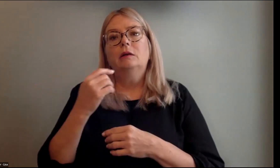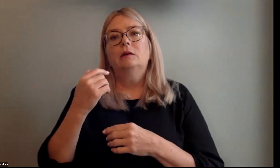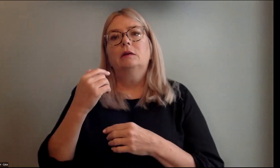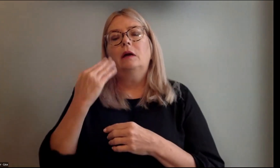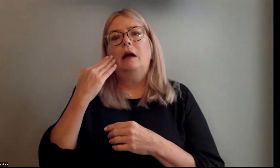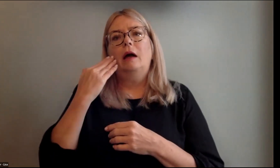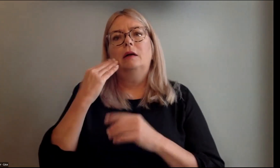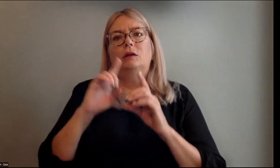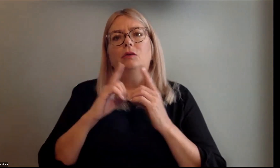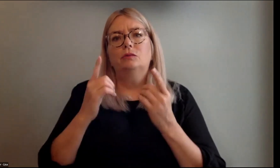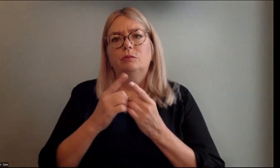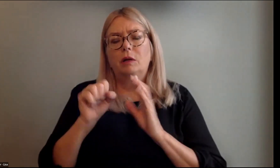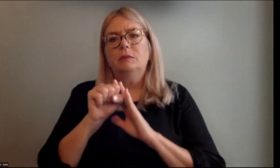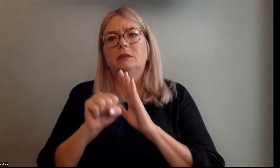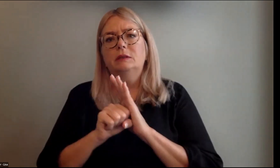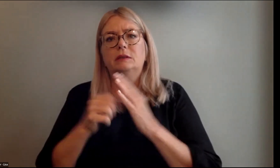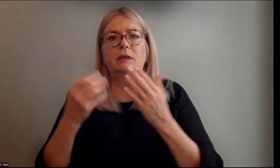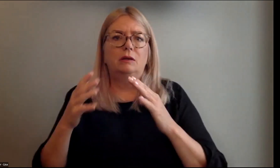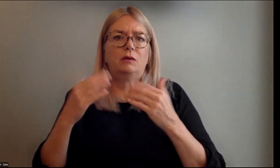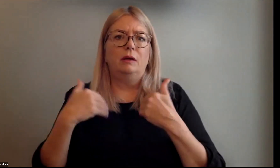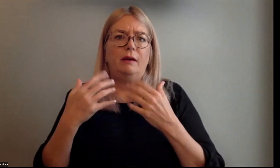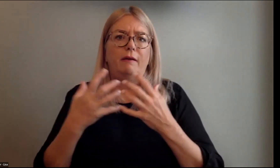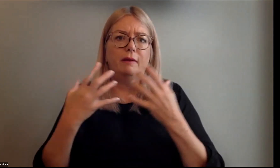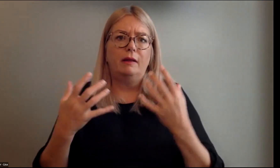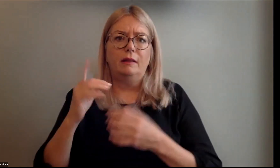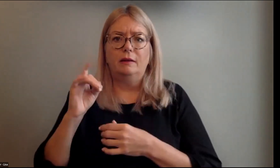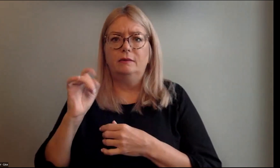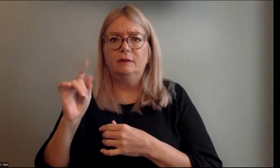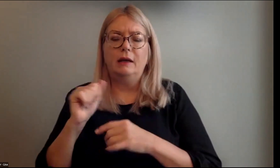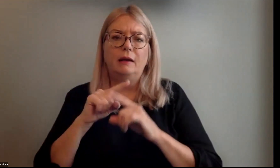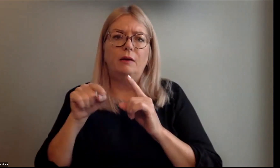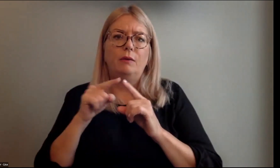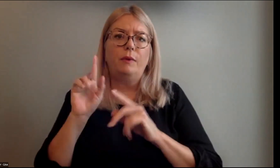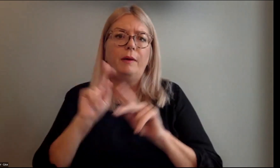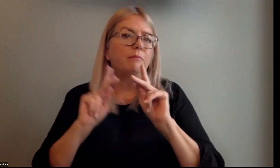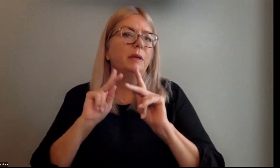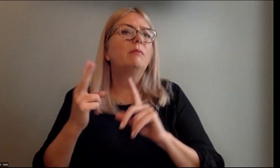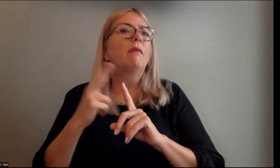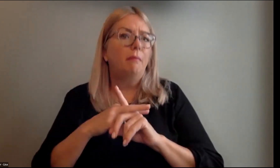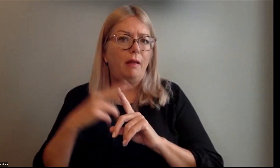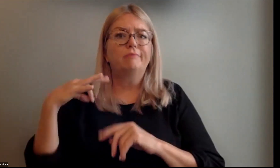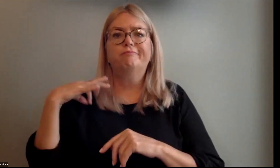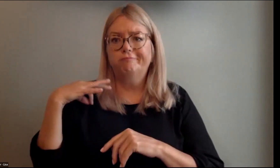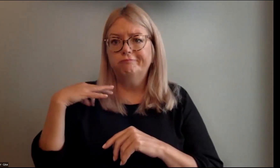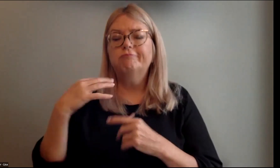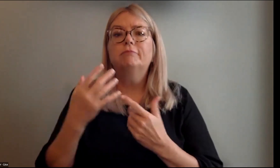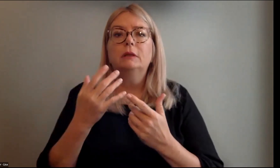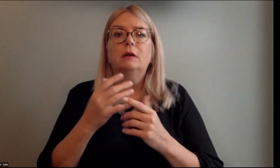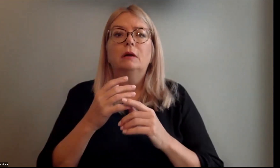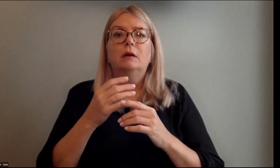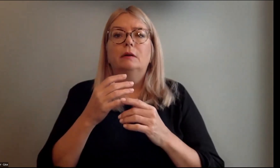the department, the state already has a lot of that data. When folks apply for those programs, right, they go through sort of a similar